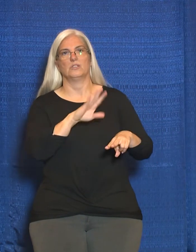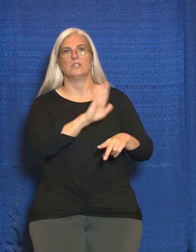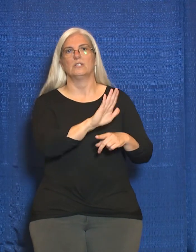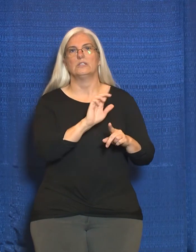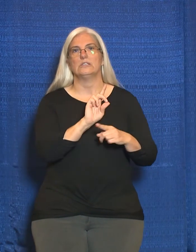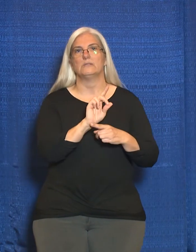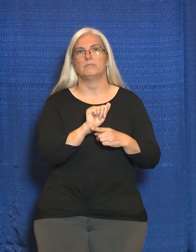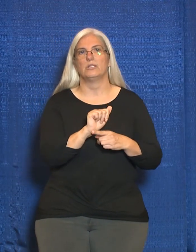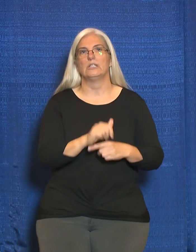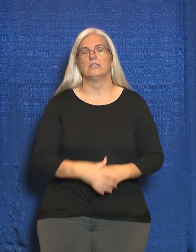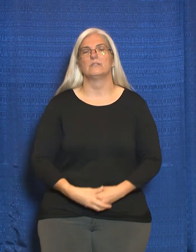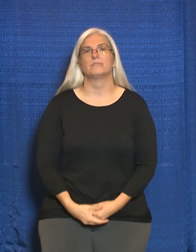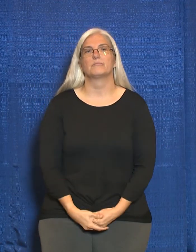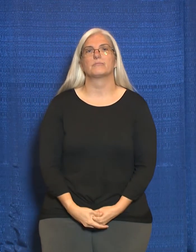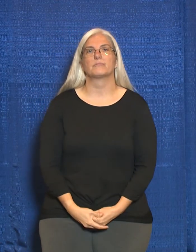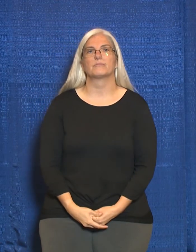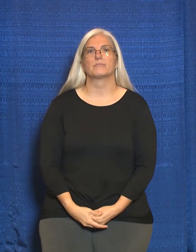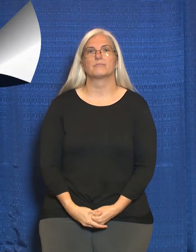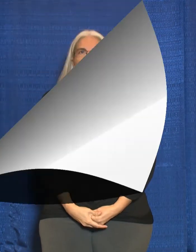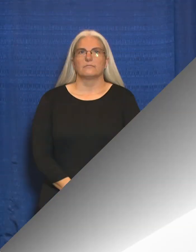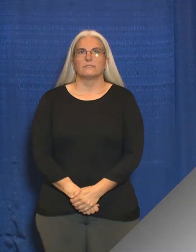vote based on a disability.